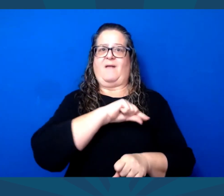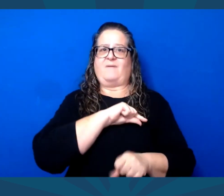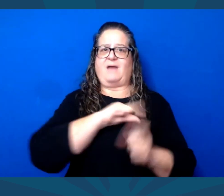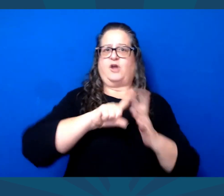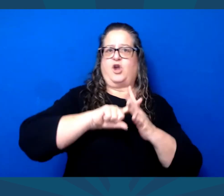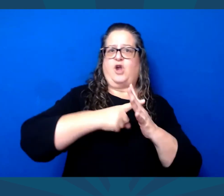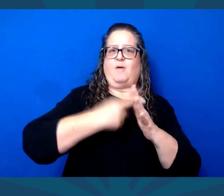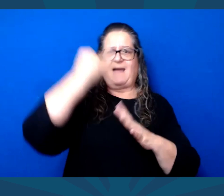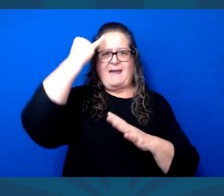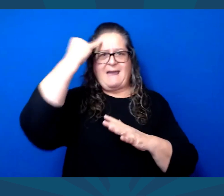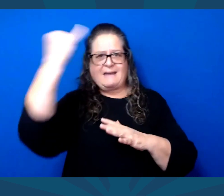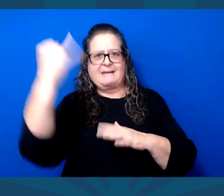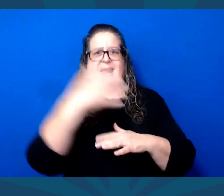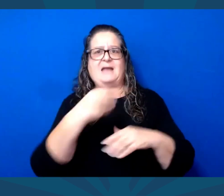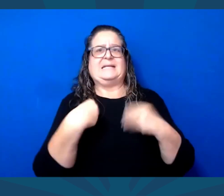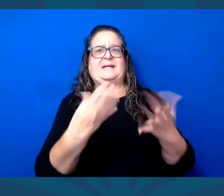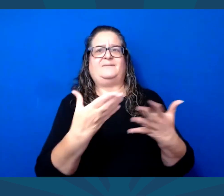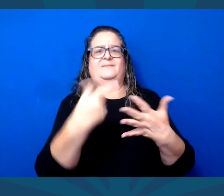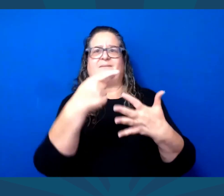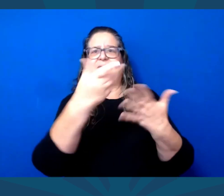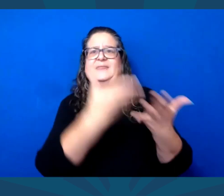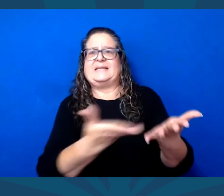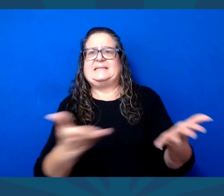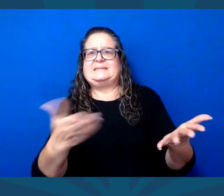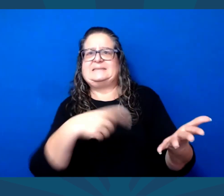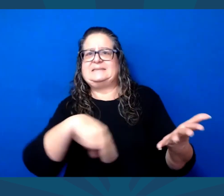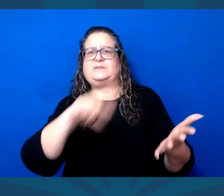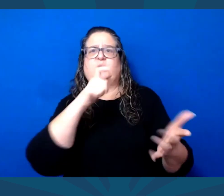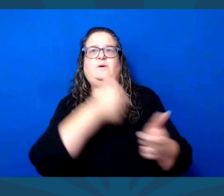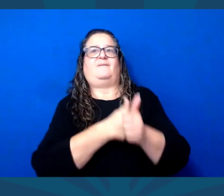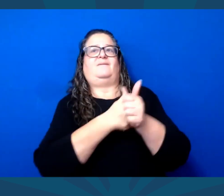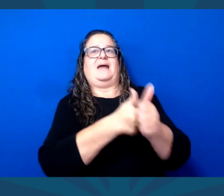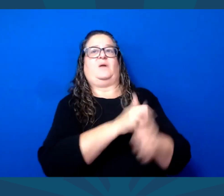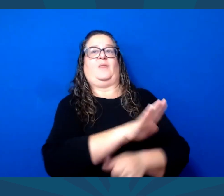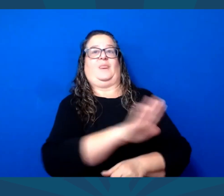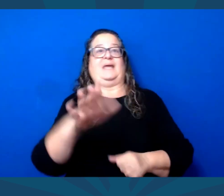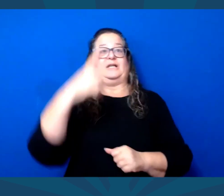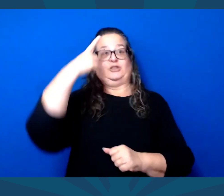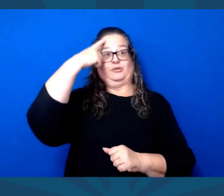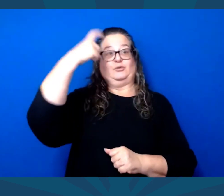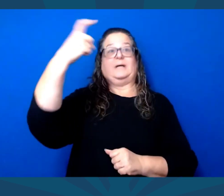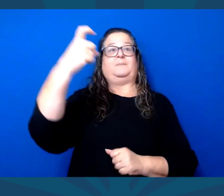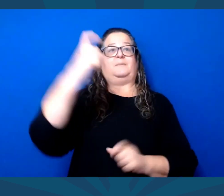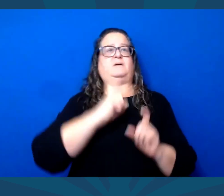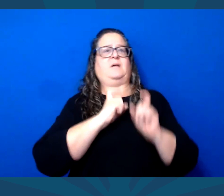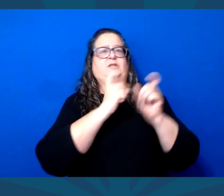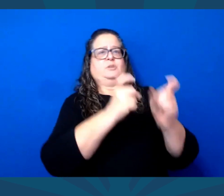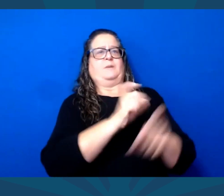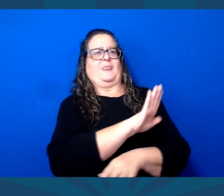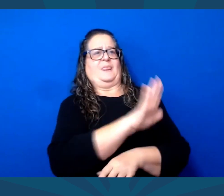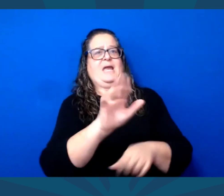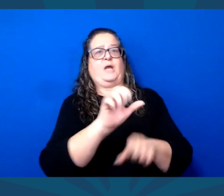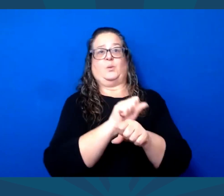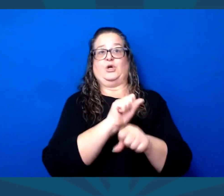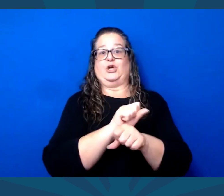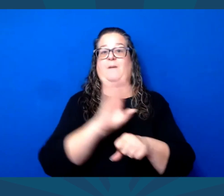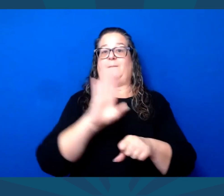follow their dreams, who contribute to the bedrock of opportunity that is our state of